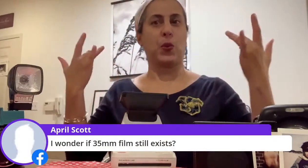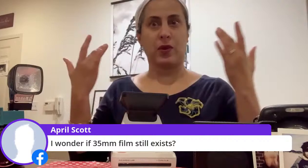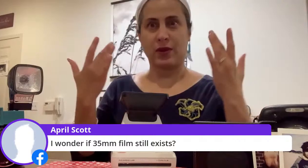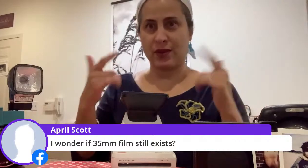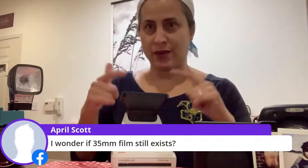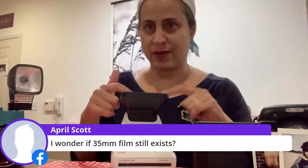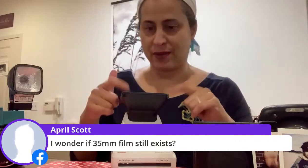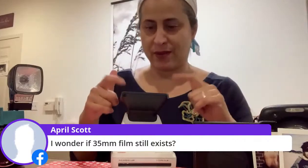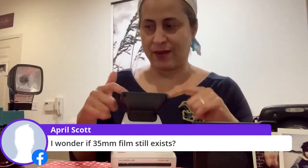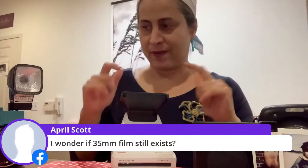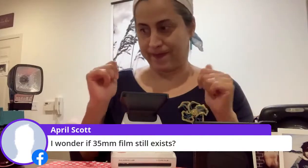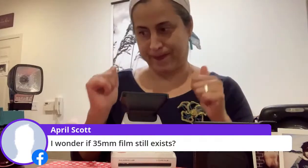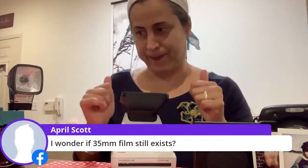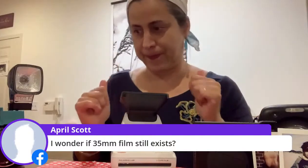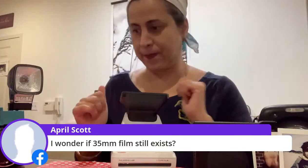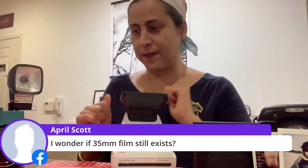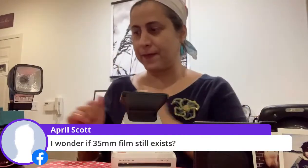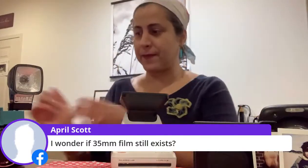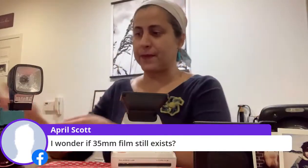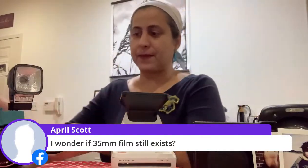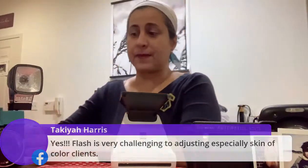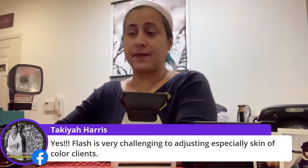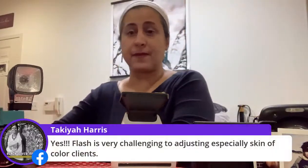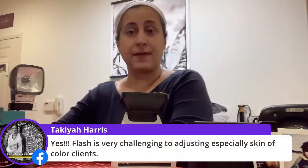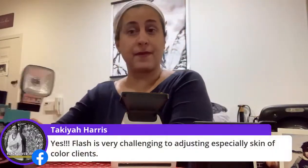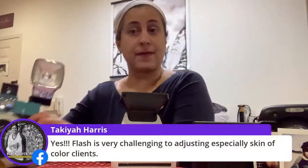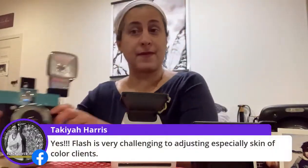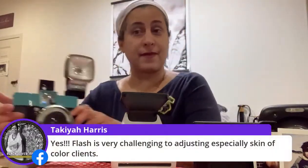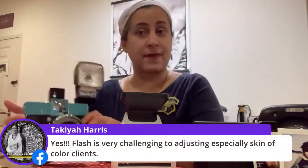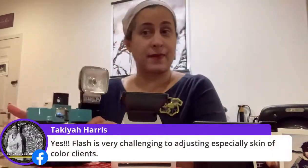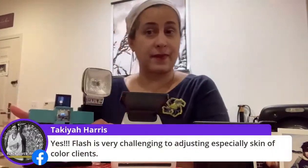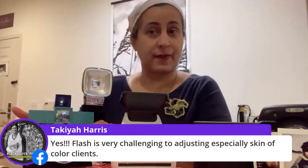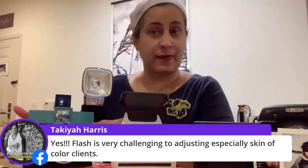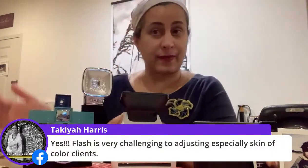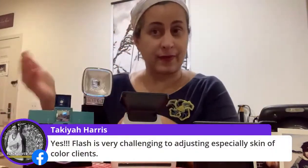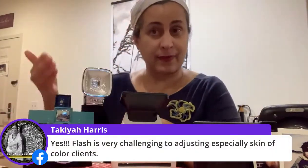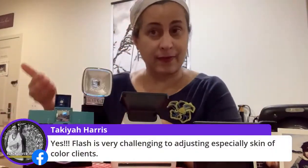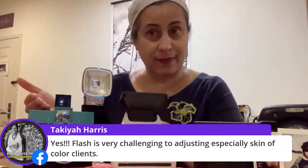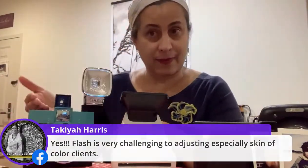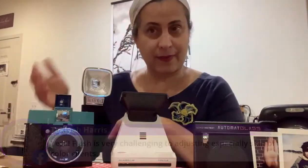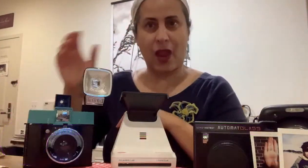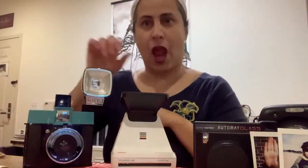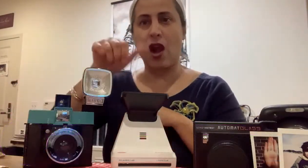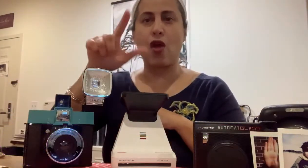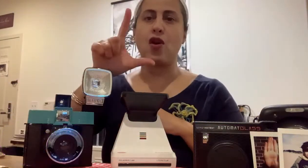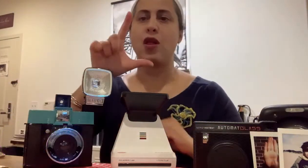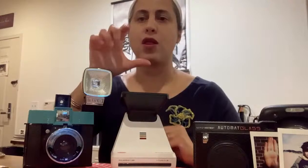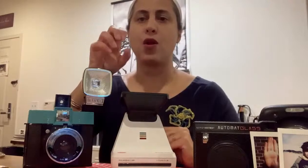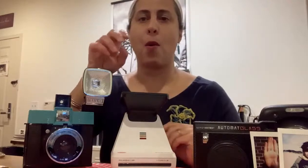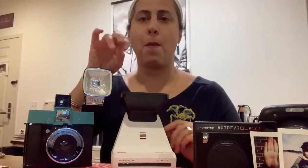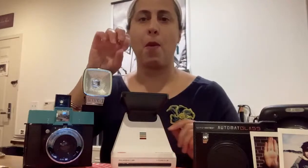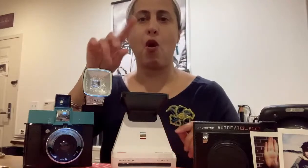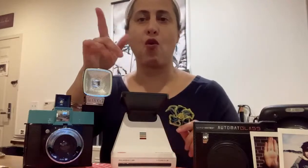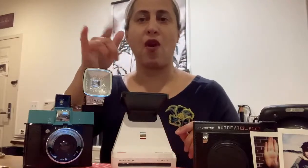This is a Polaroid. This is so much fun to use. And this one is